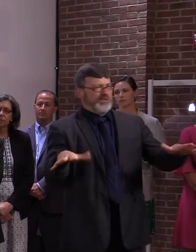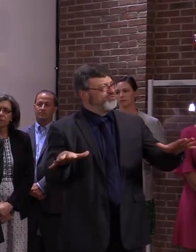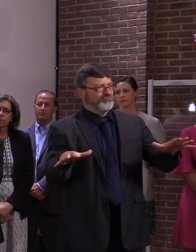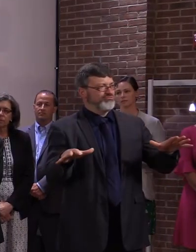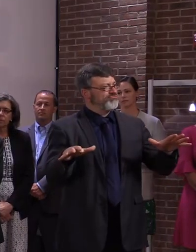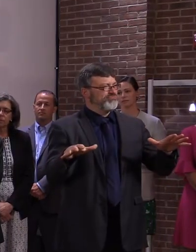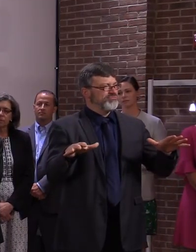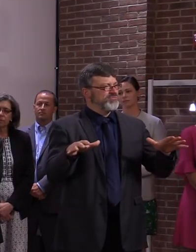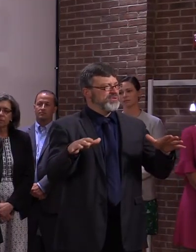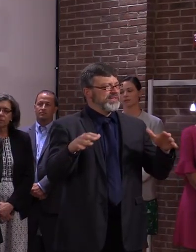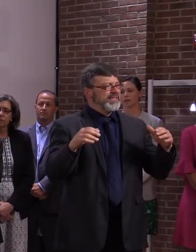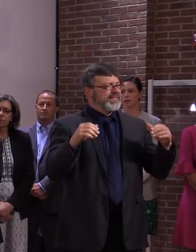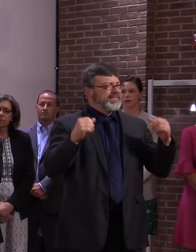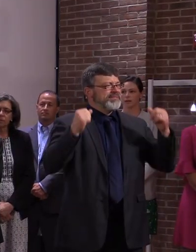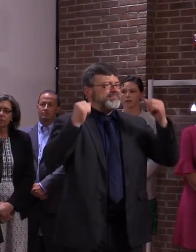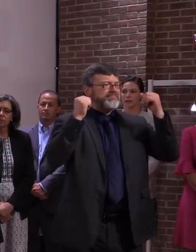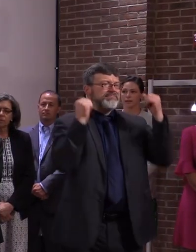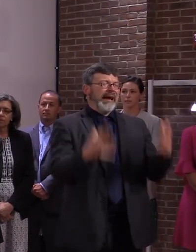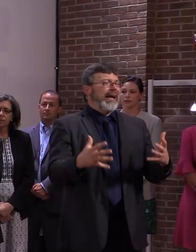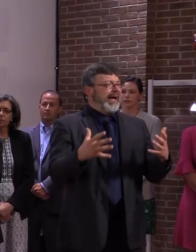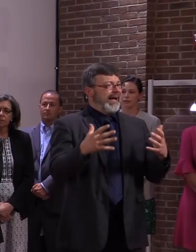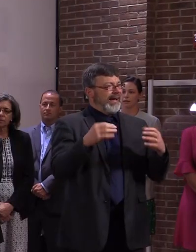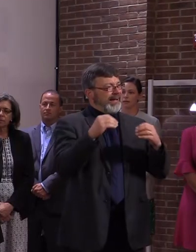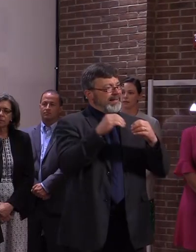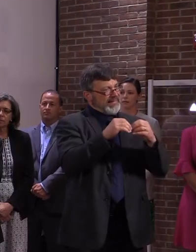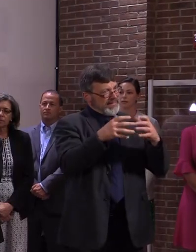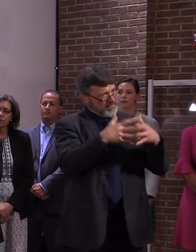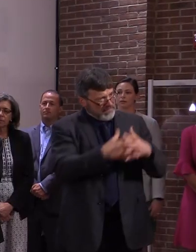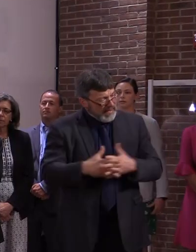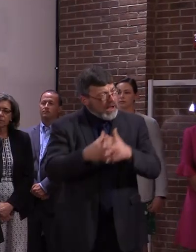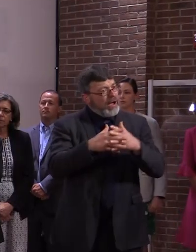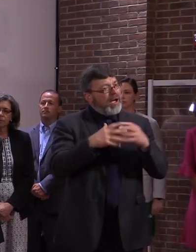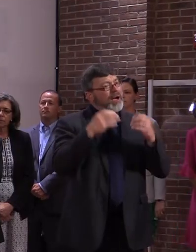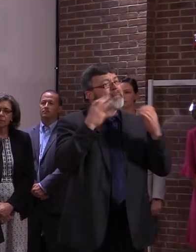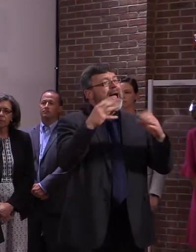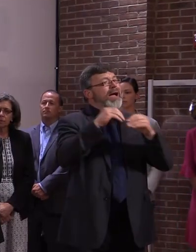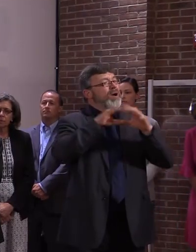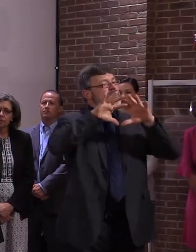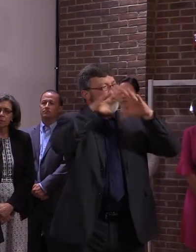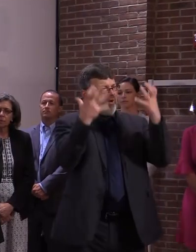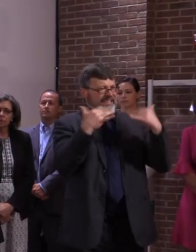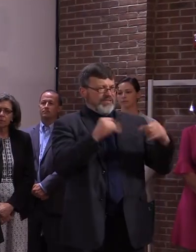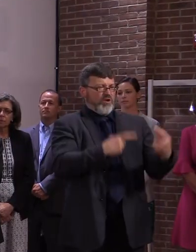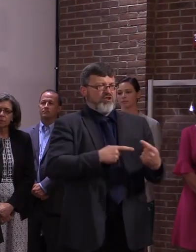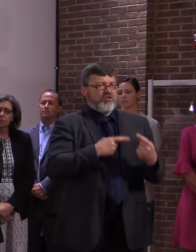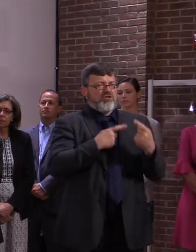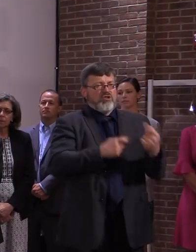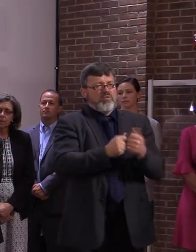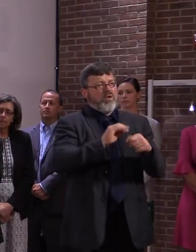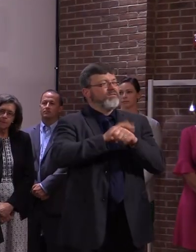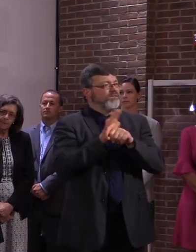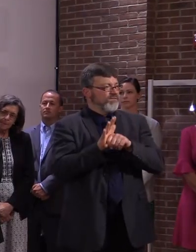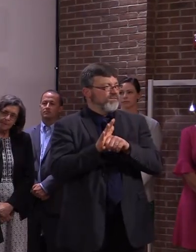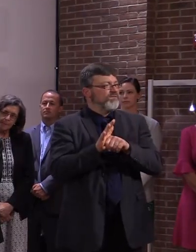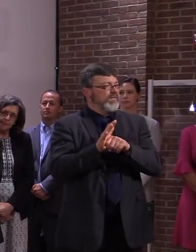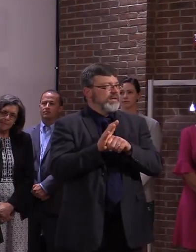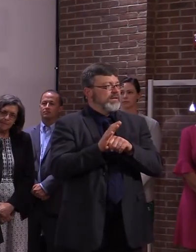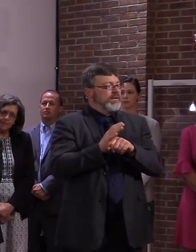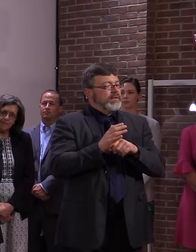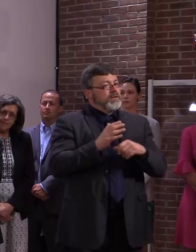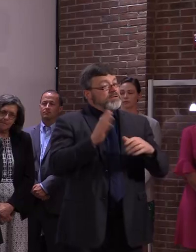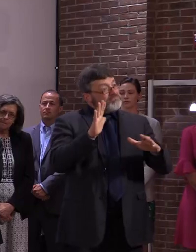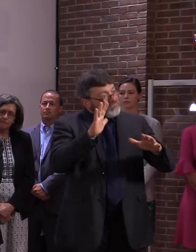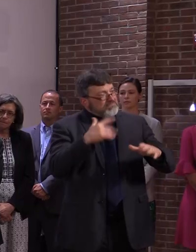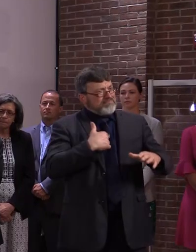and around the world still at risk of harm that this virus can cause, we can all take pride in what this